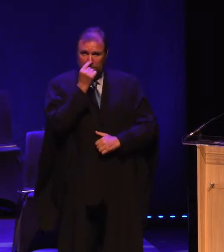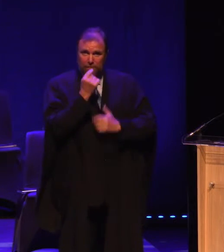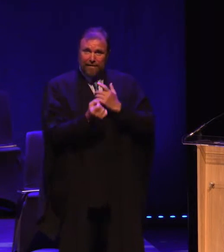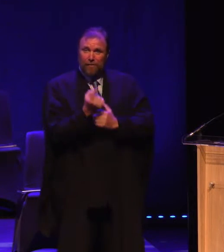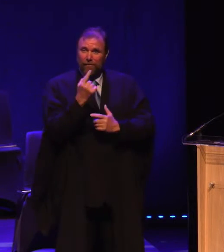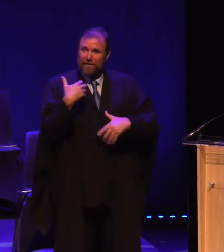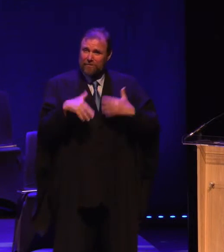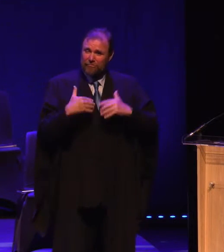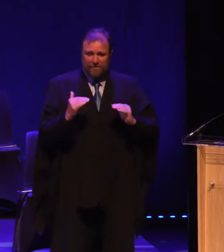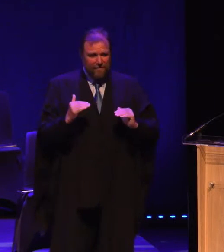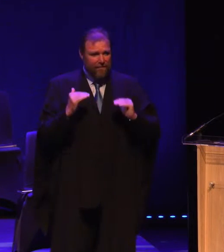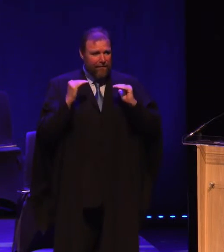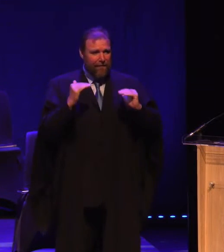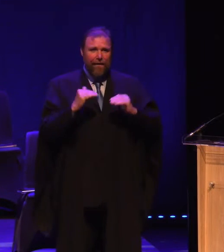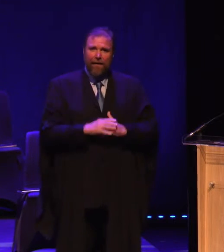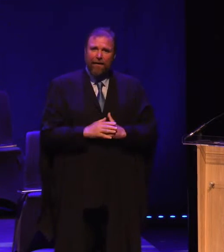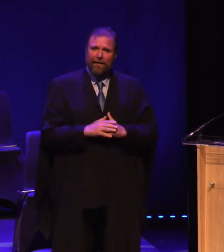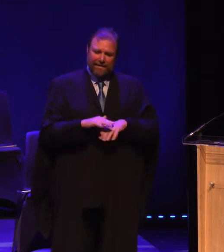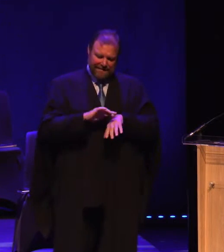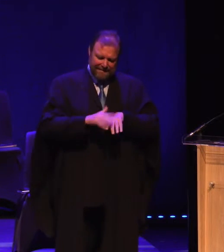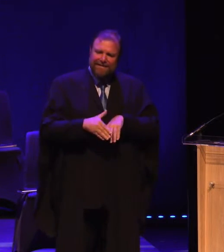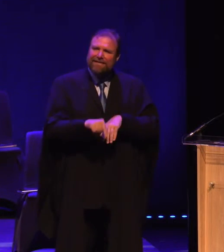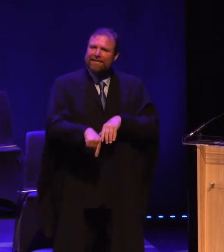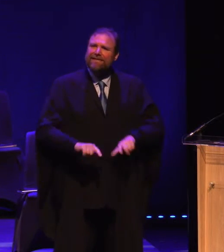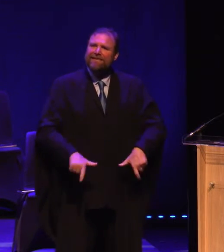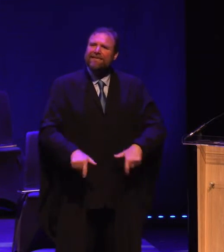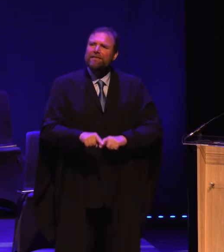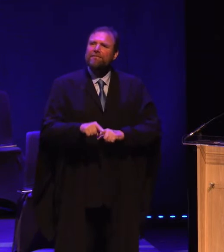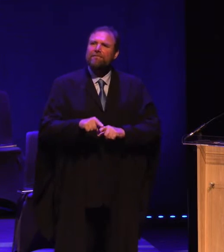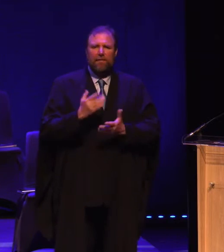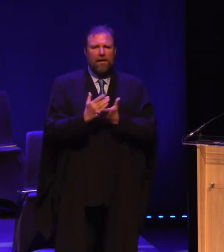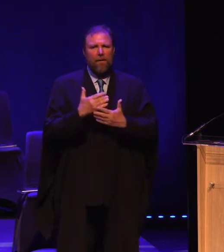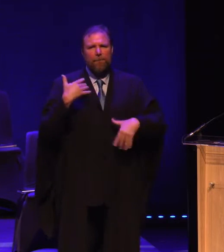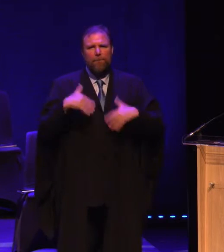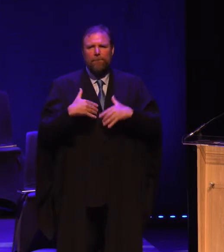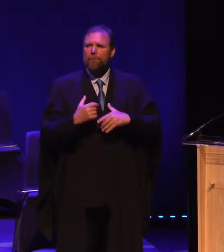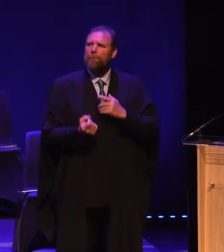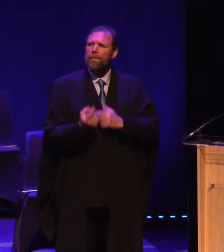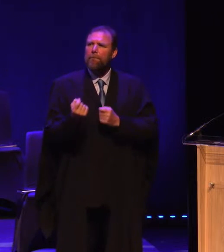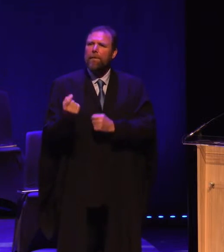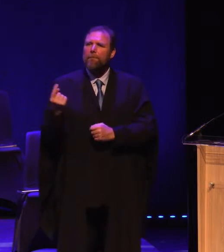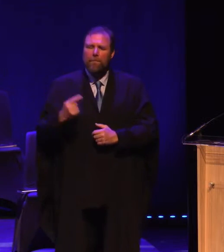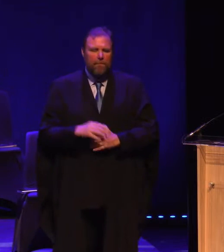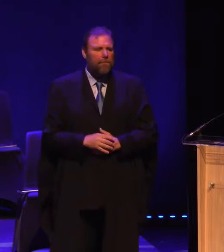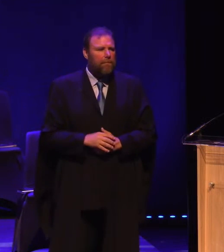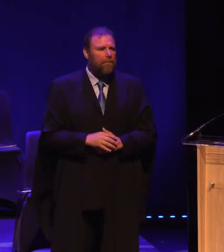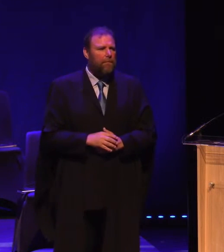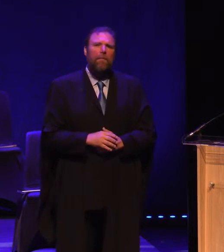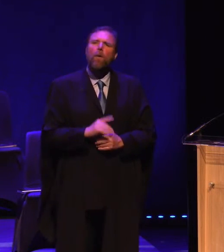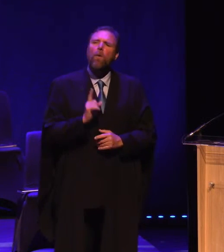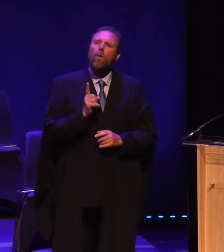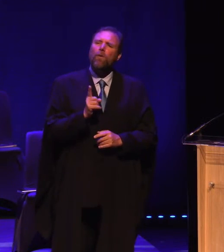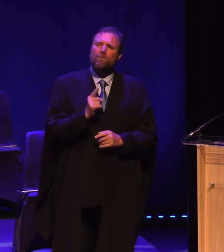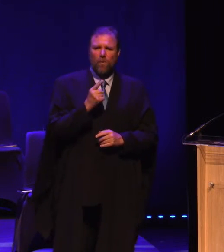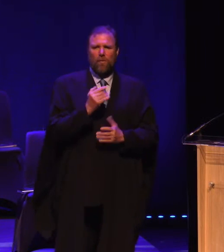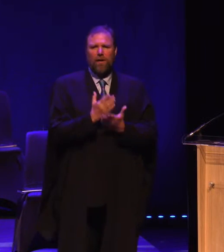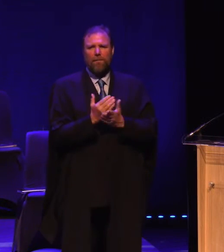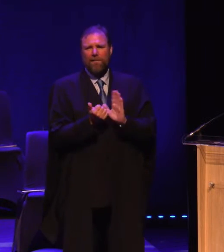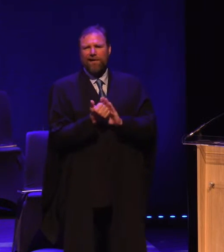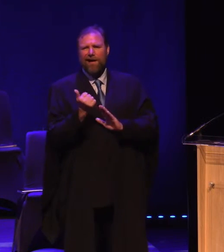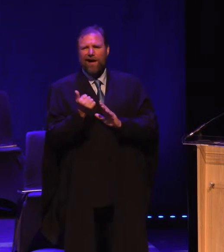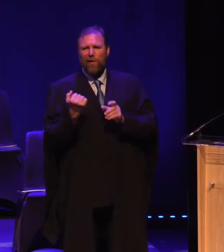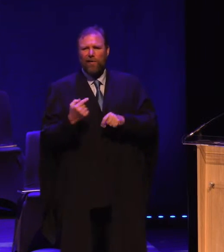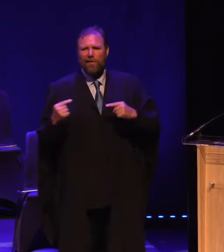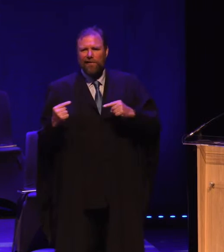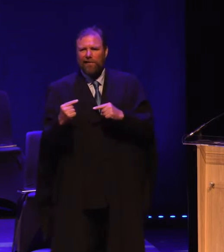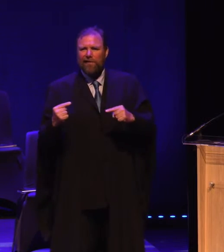high, with knee injuries in particular, one of the highest occurring injuries, and also one of the injuries that keeps you out of the game for